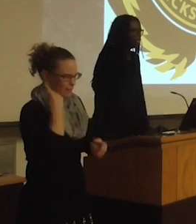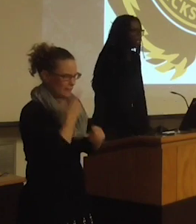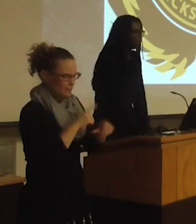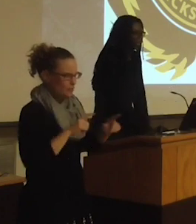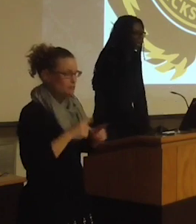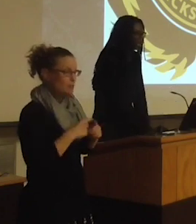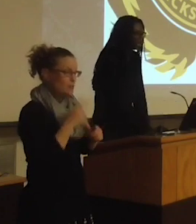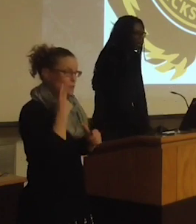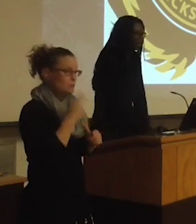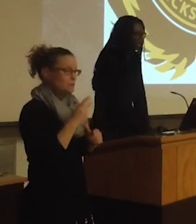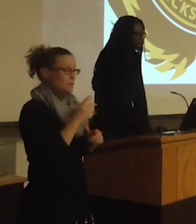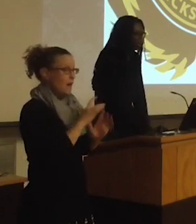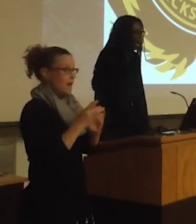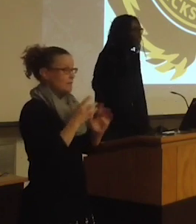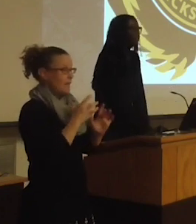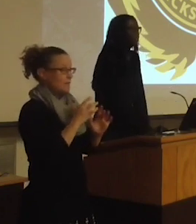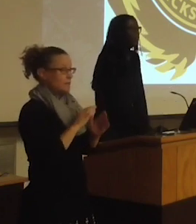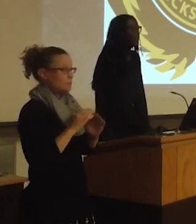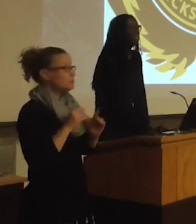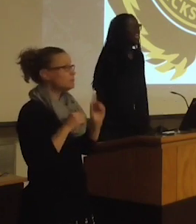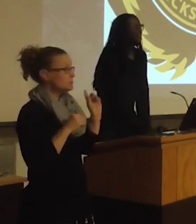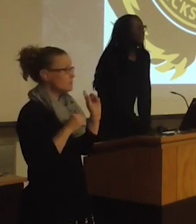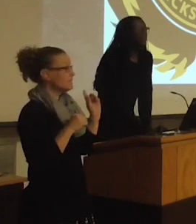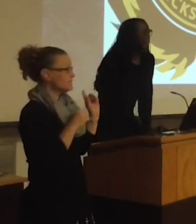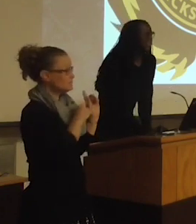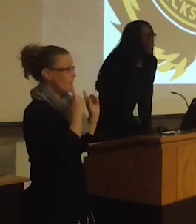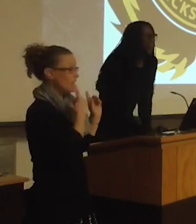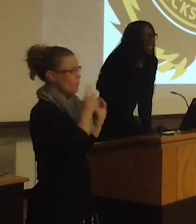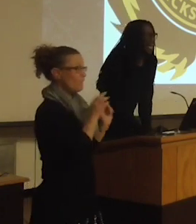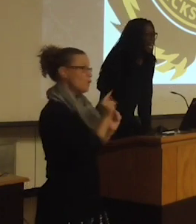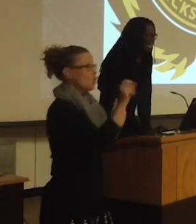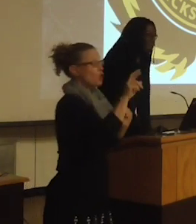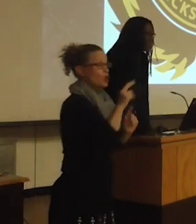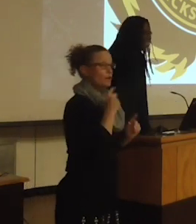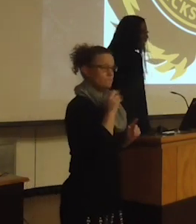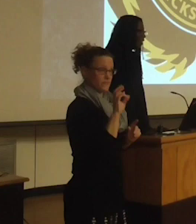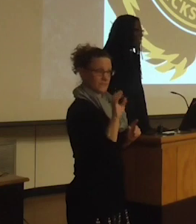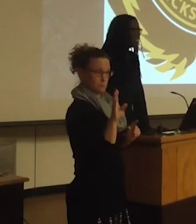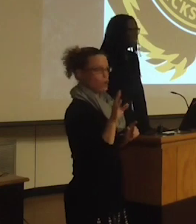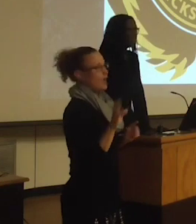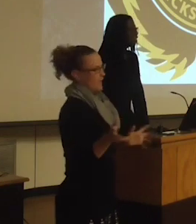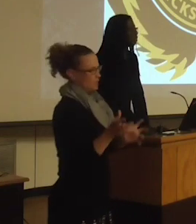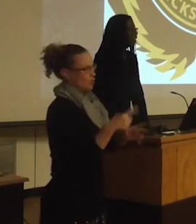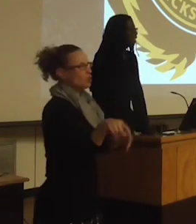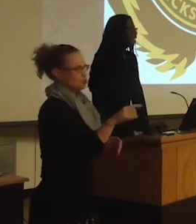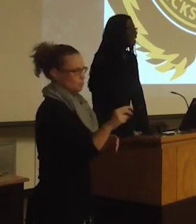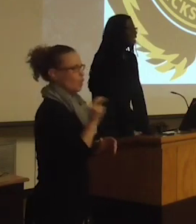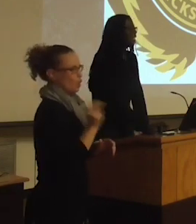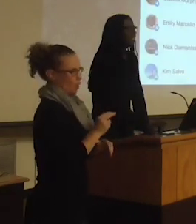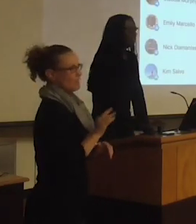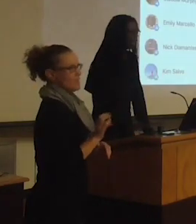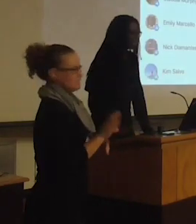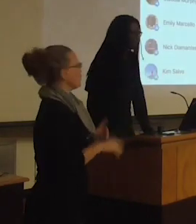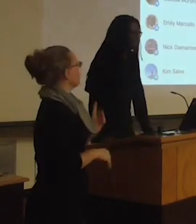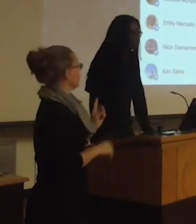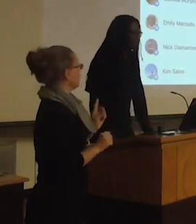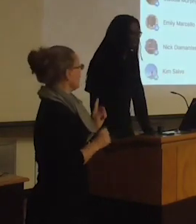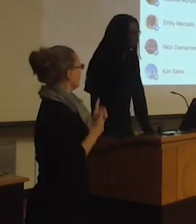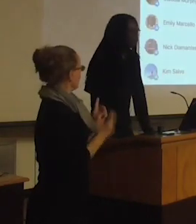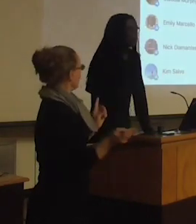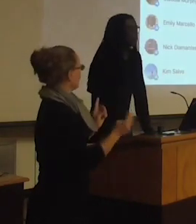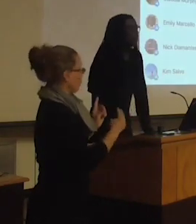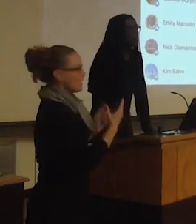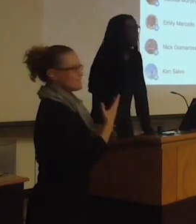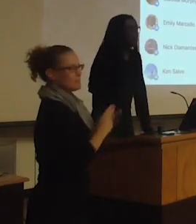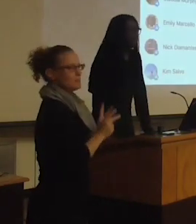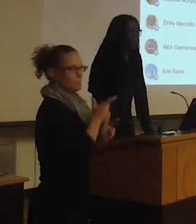online communities for this. This is a coalition of blacks prefer. If you go to Facebook, and I definitely encourage you to do it after this presentation, you can actually take a look